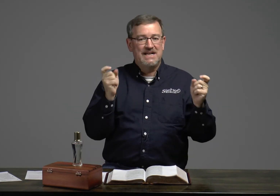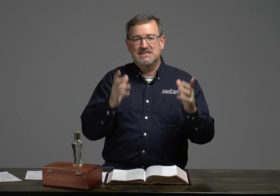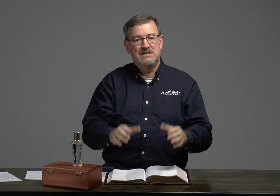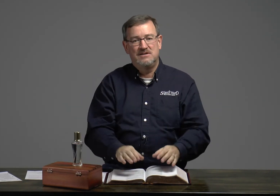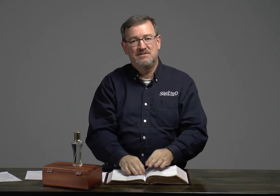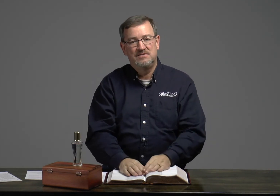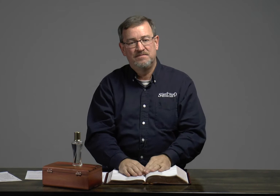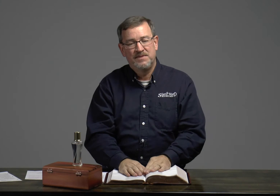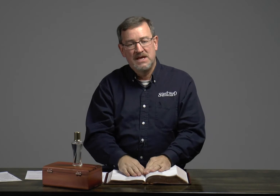a sinner.